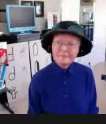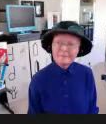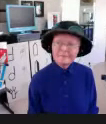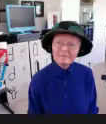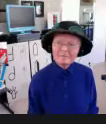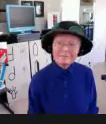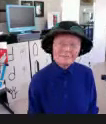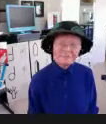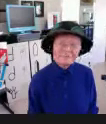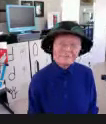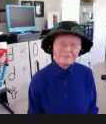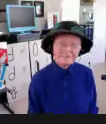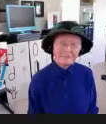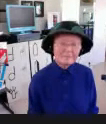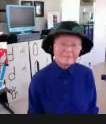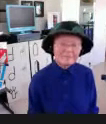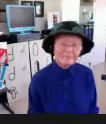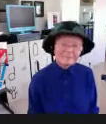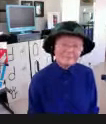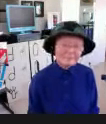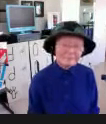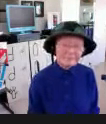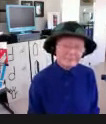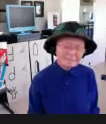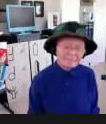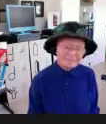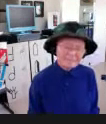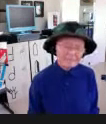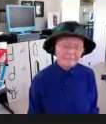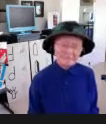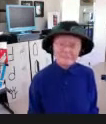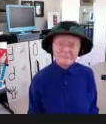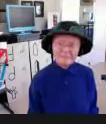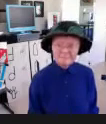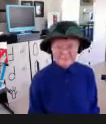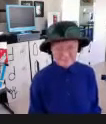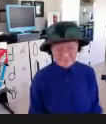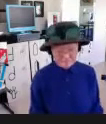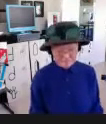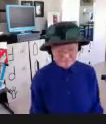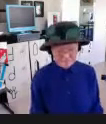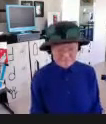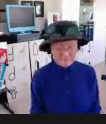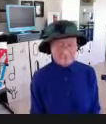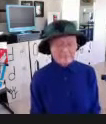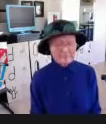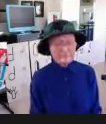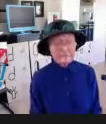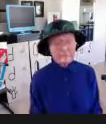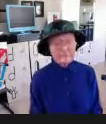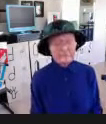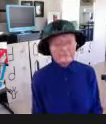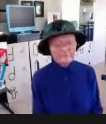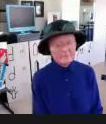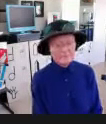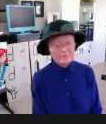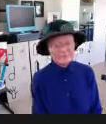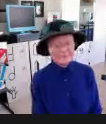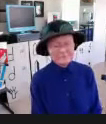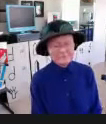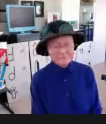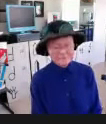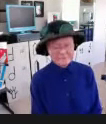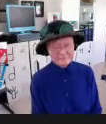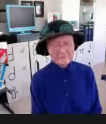we paid and to work for us, are deaf or hard of hearing, except for one who is a